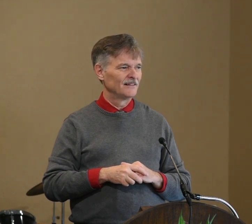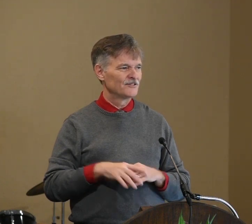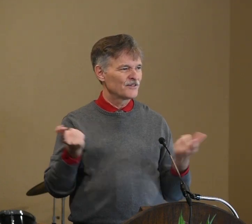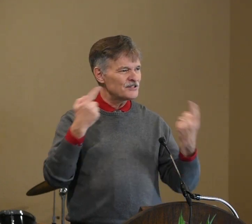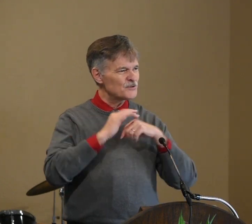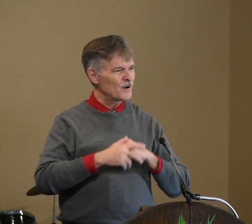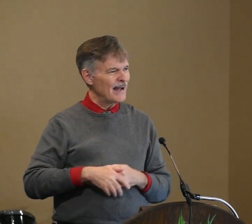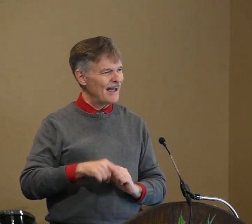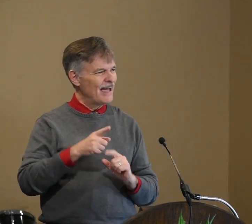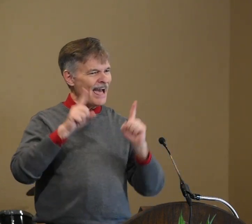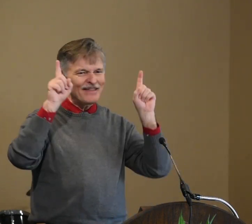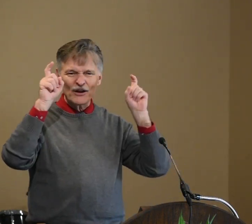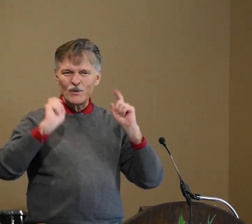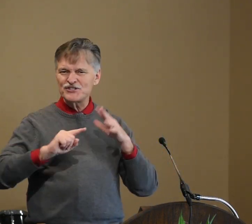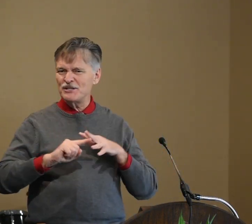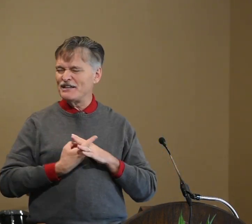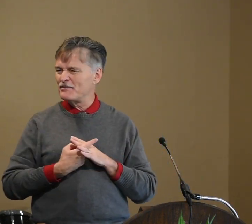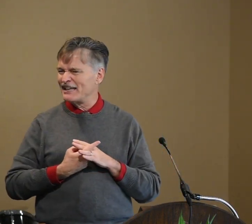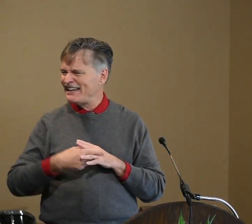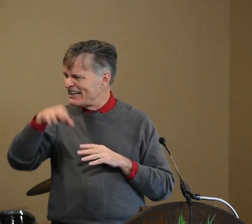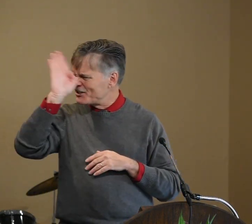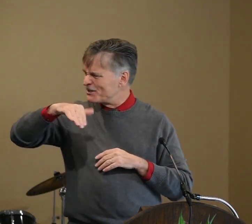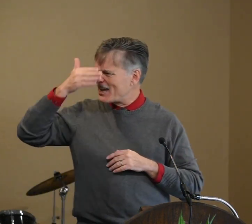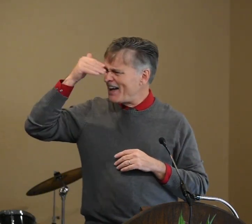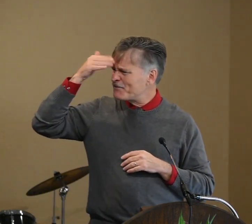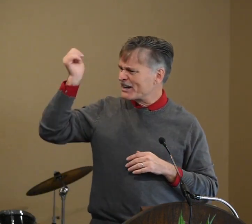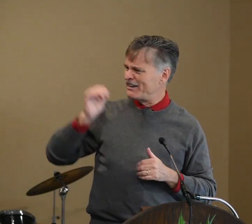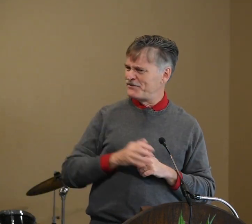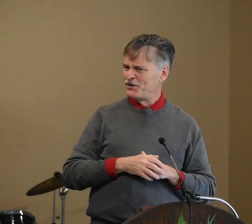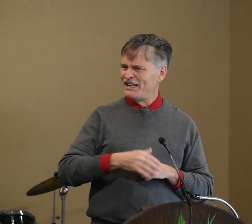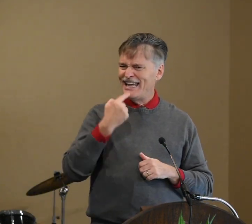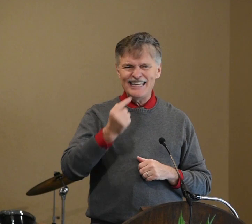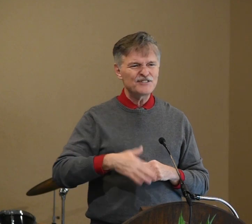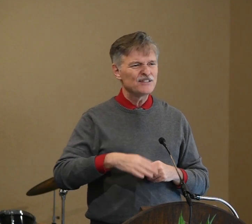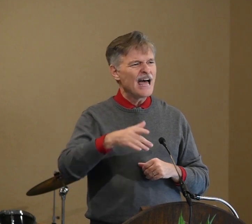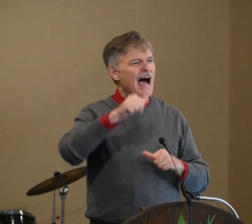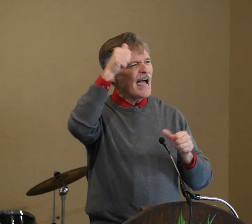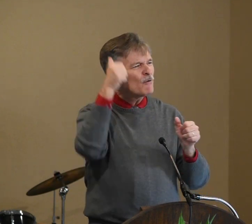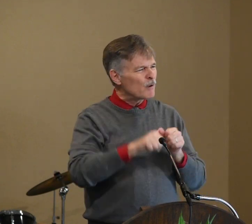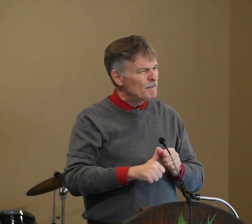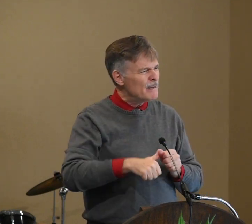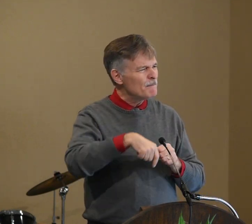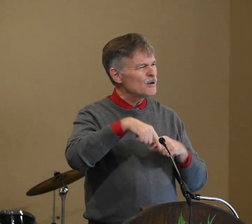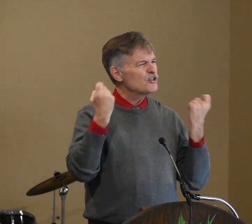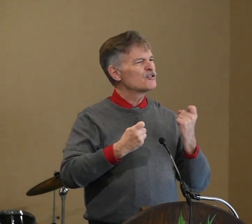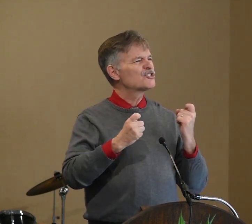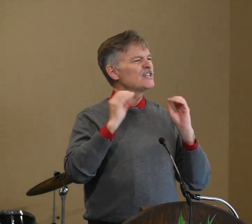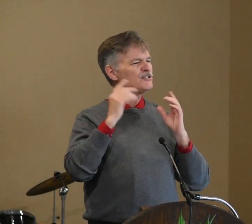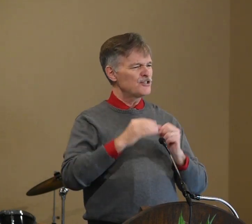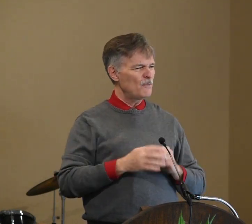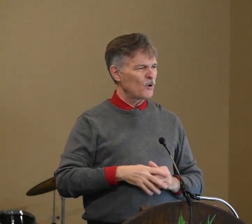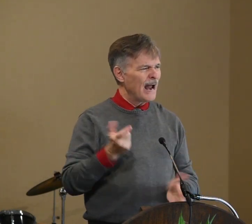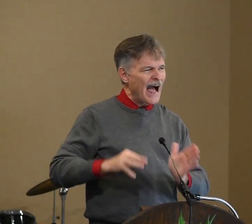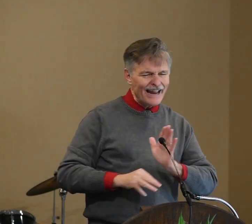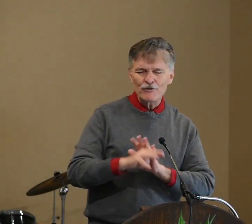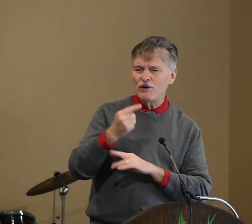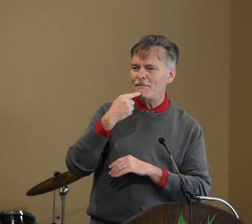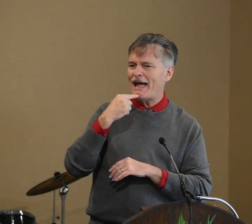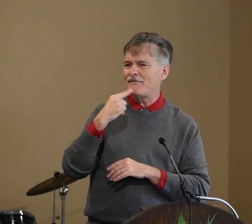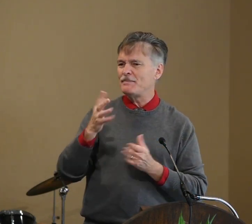So this is where I have that question at the beginning. So is God forgetful? He says, I will remember your sins no more. I grew up having people